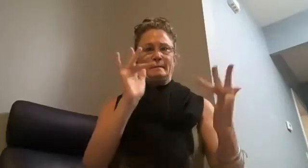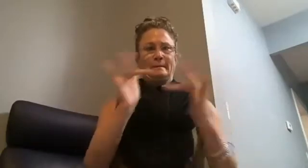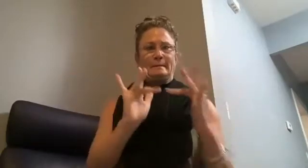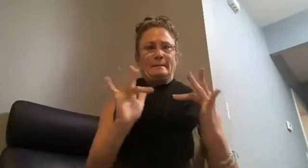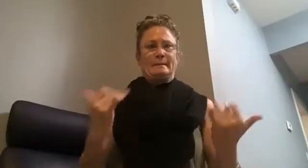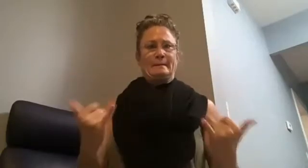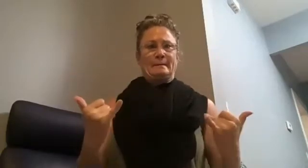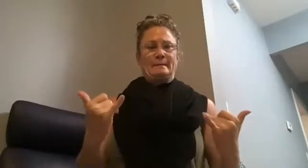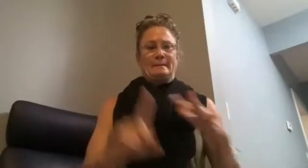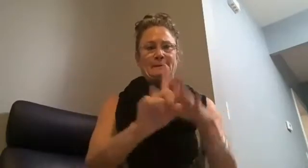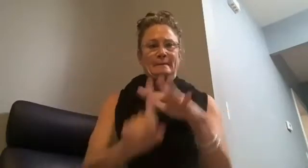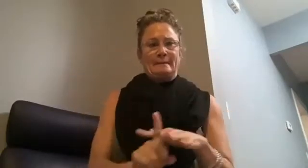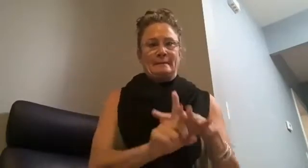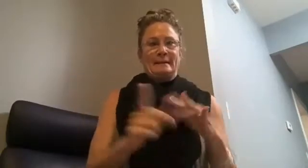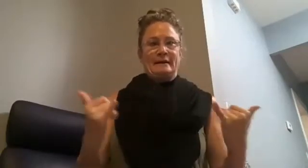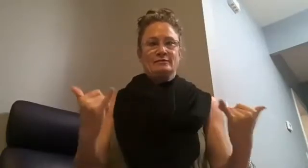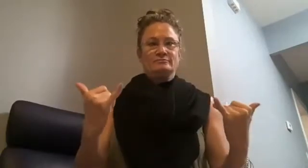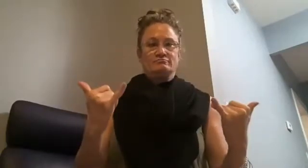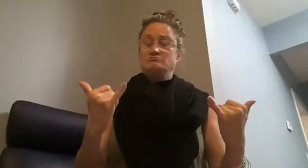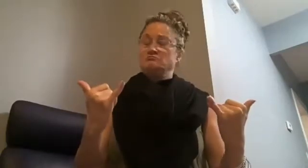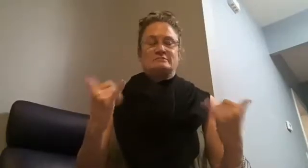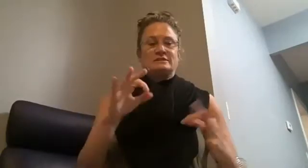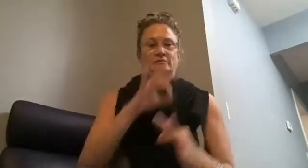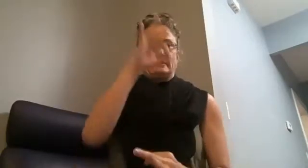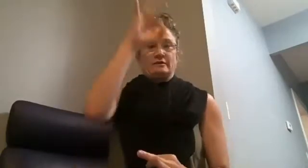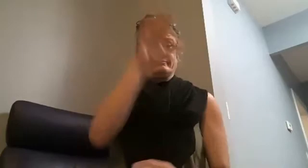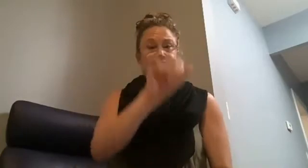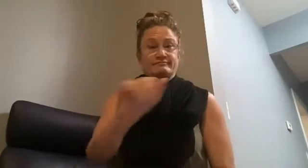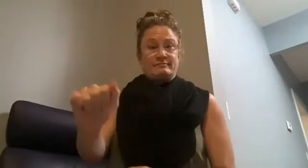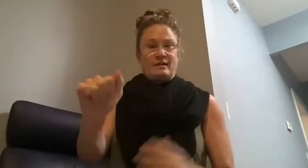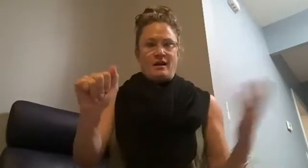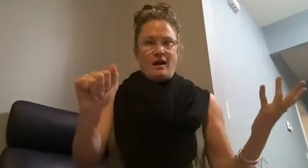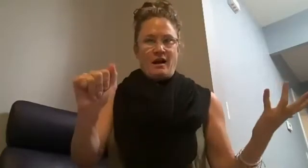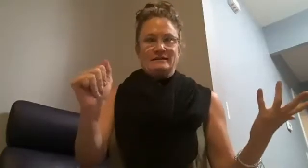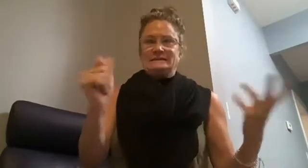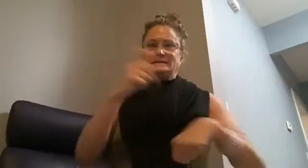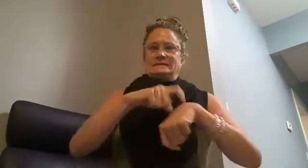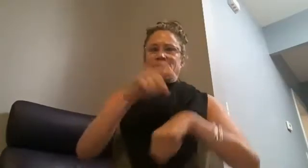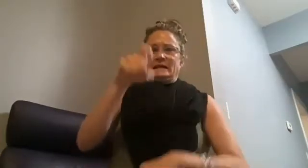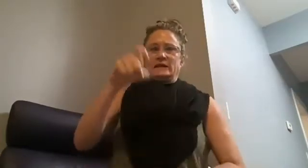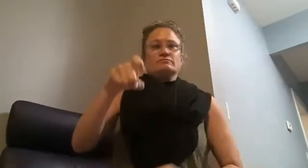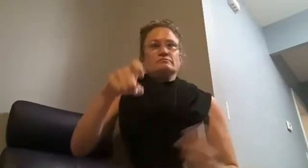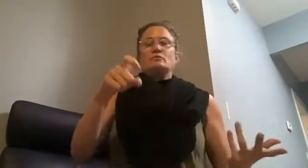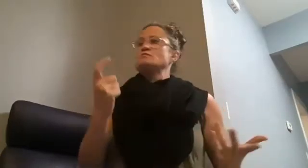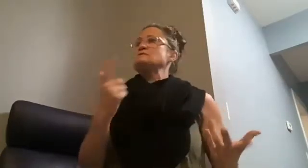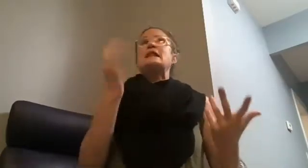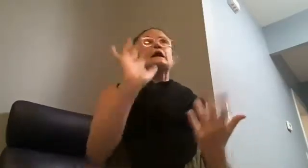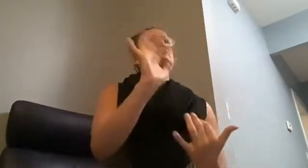me, that is ultimately the spirit of Alcoholics Anonymous, is that in a time of need, we stepped up in a way that was pretty amazing